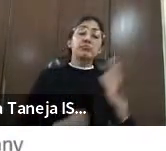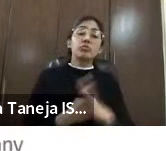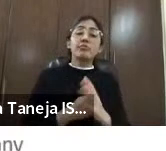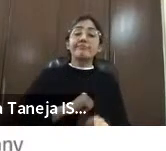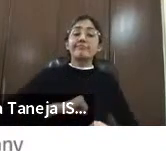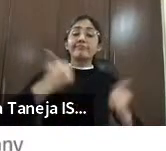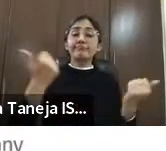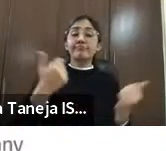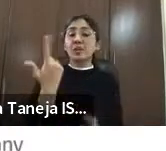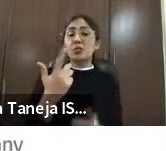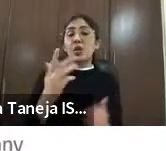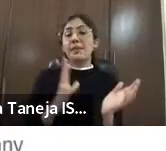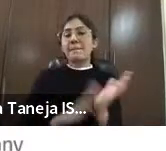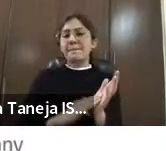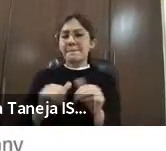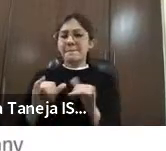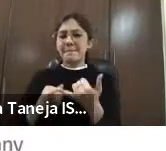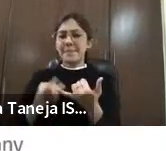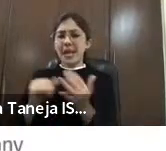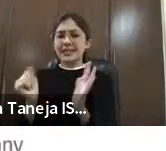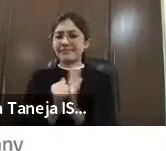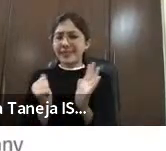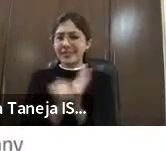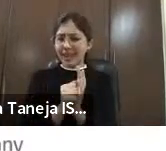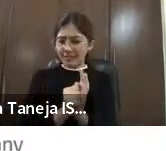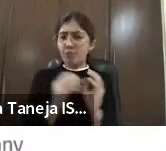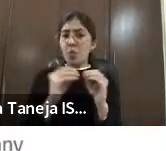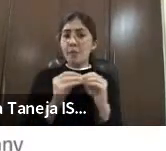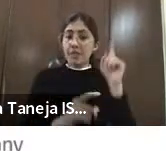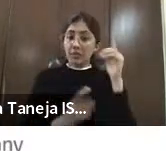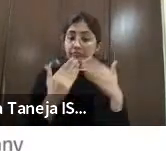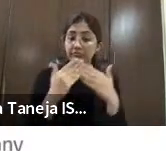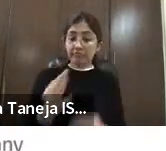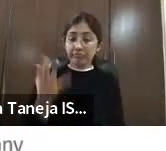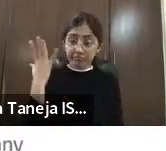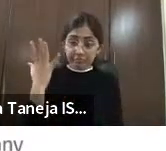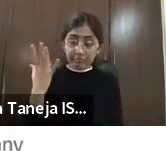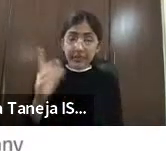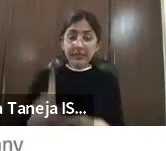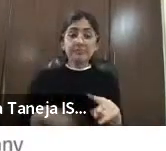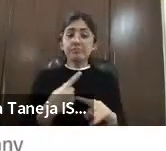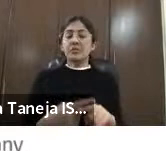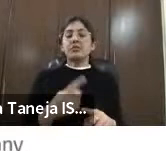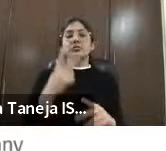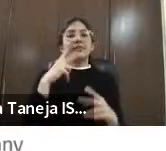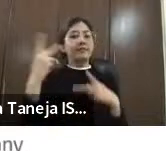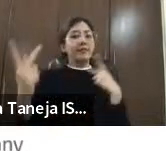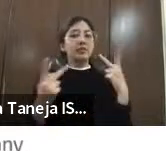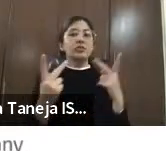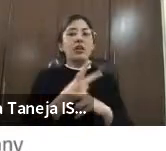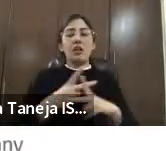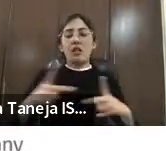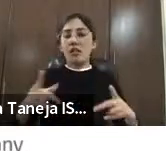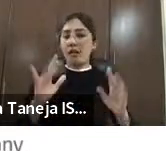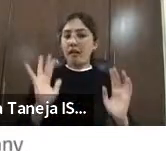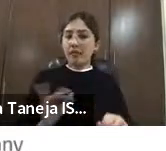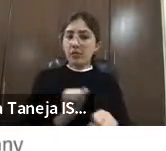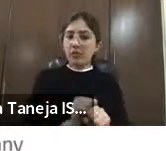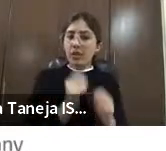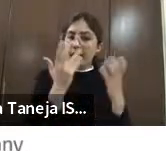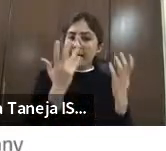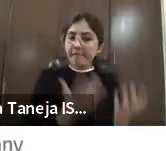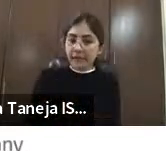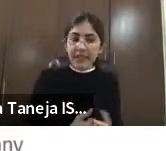Bachelor's of Mass Media, an intensive, visually demanding program, Anand realized that filmmaking